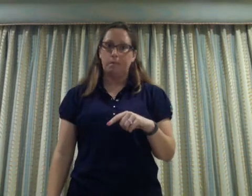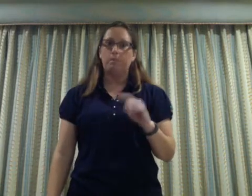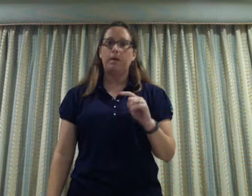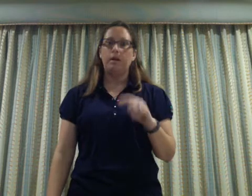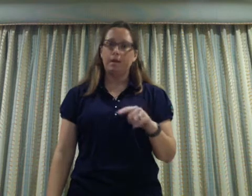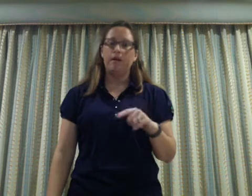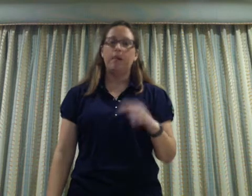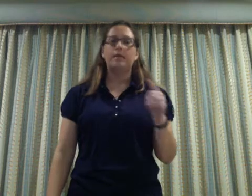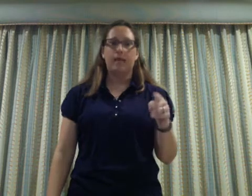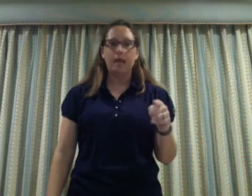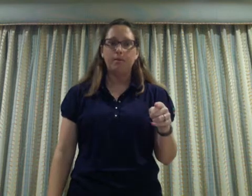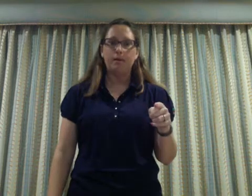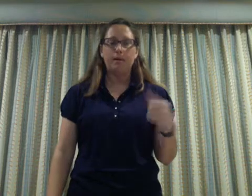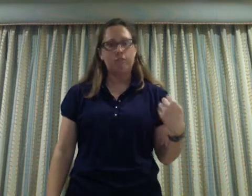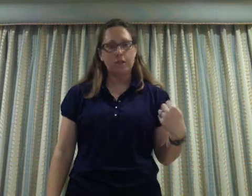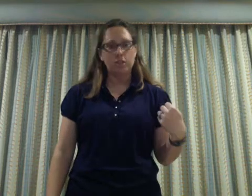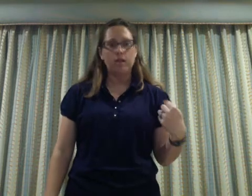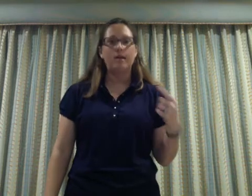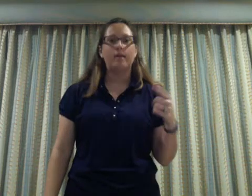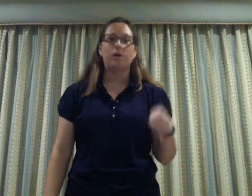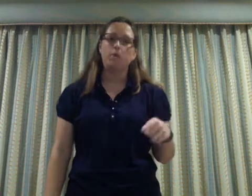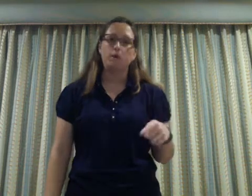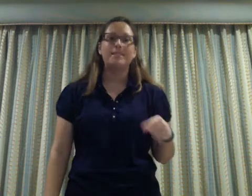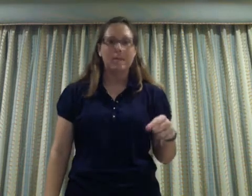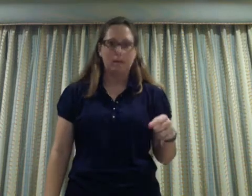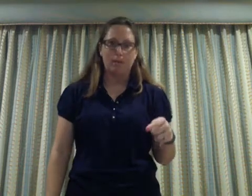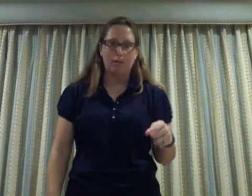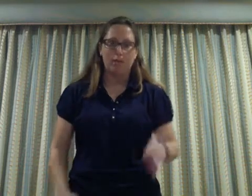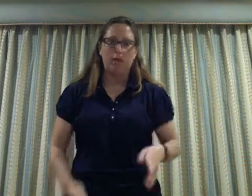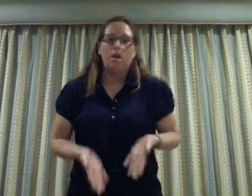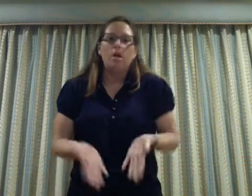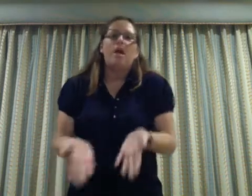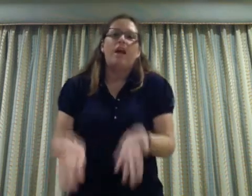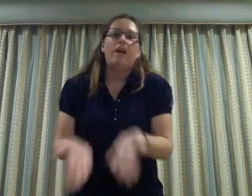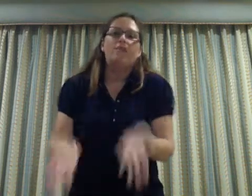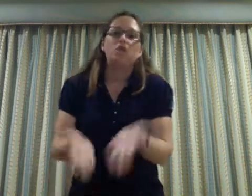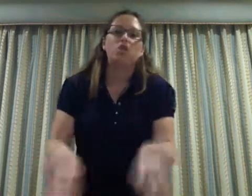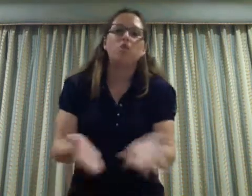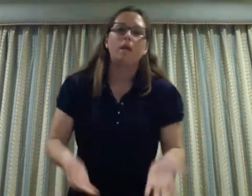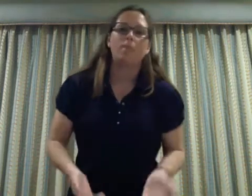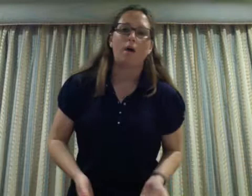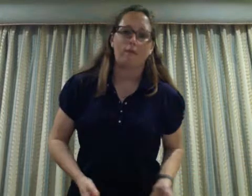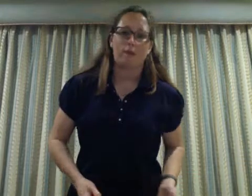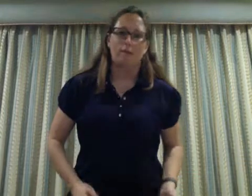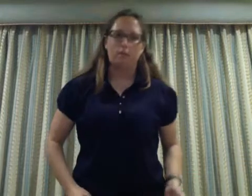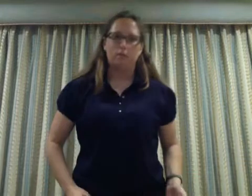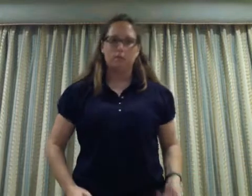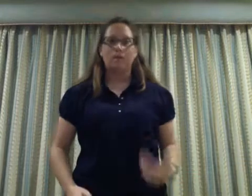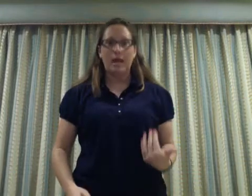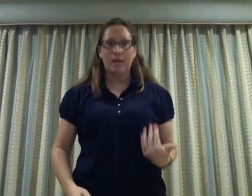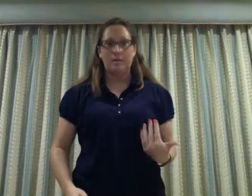every time I would get up and leave my chair, that dog would go sit in my chair, and I'd have to scoot him off of it so that I could sit